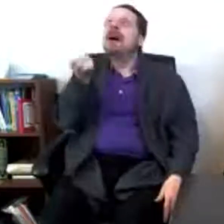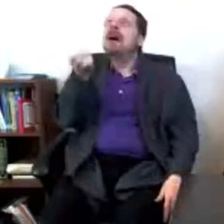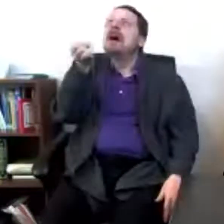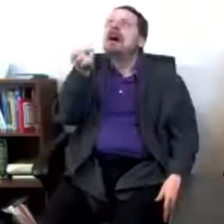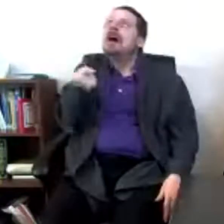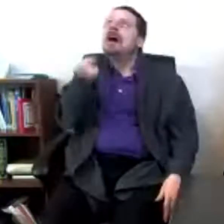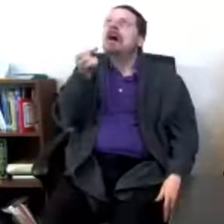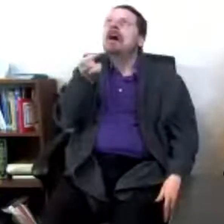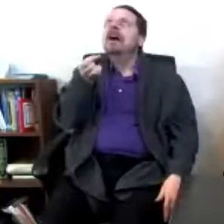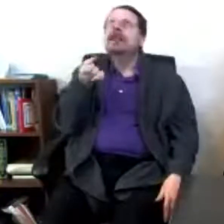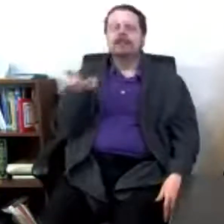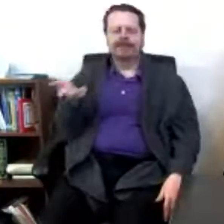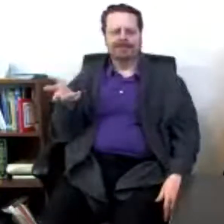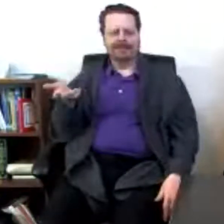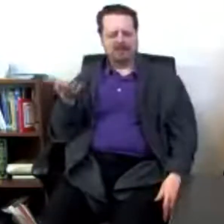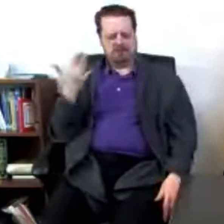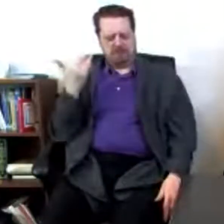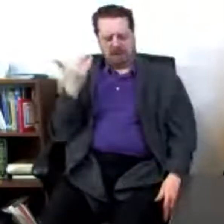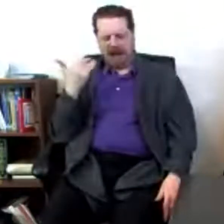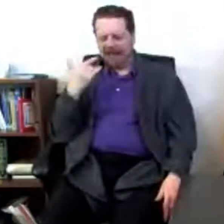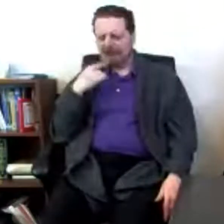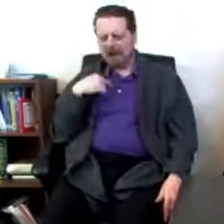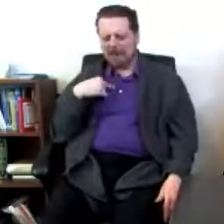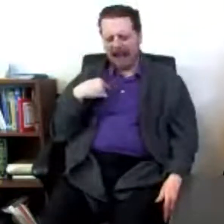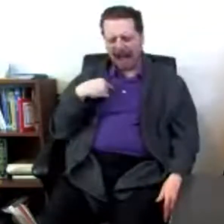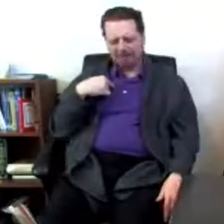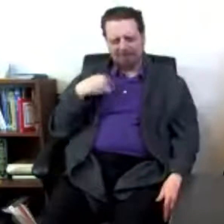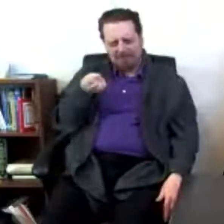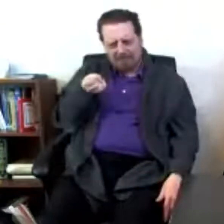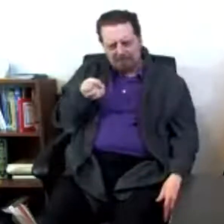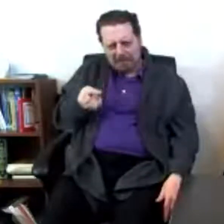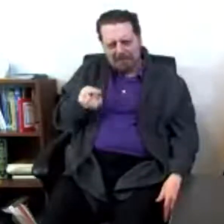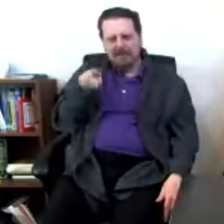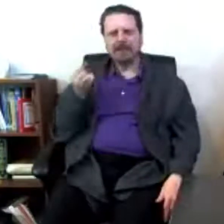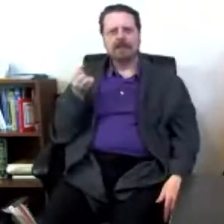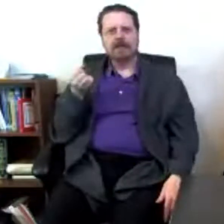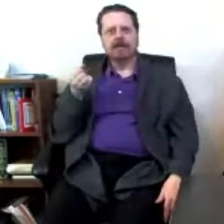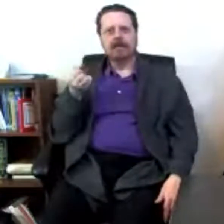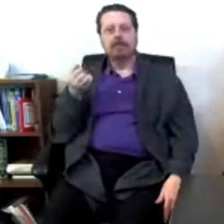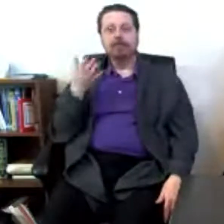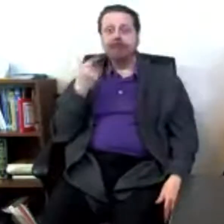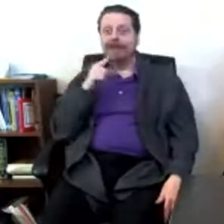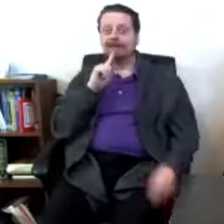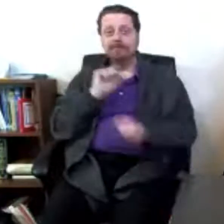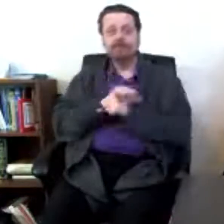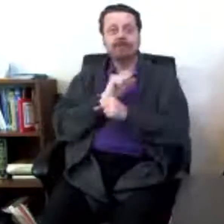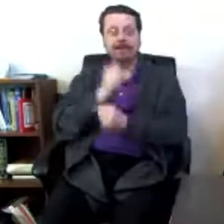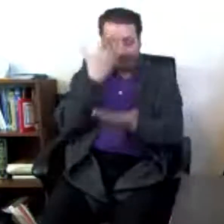really a loving God, why is He talking to us like this? Because it's a fact.